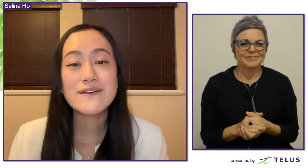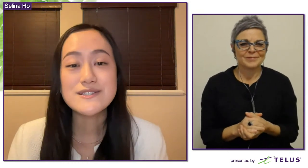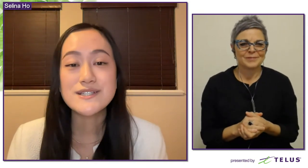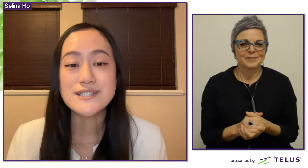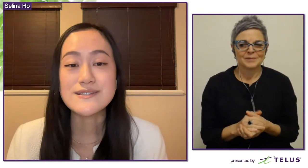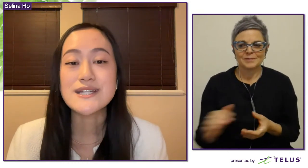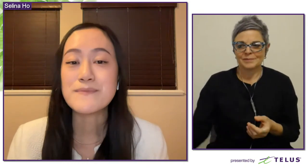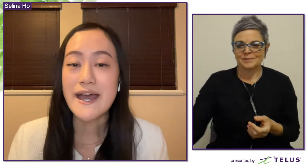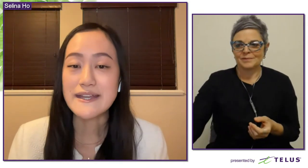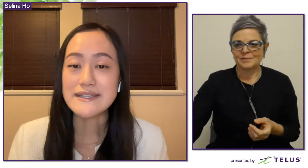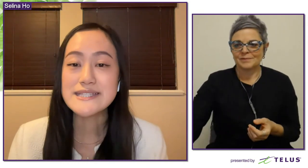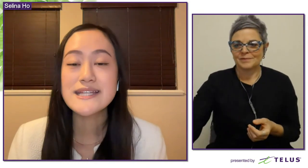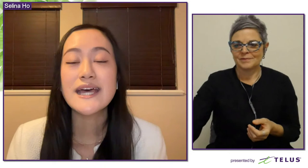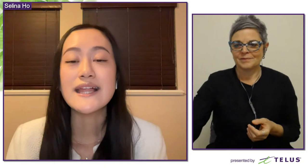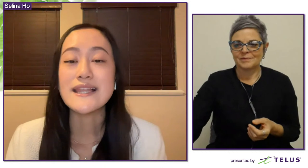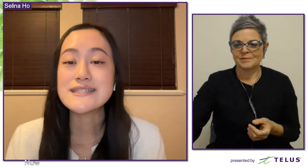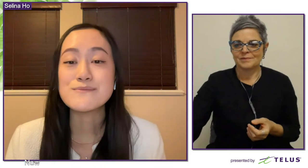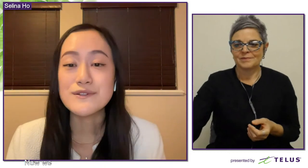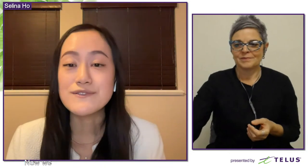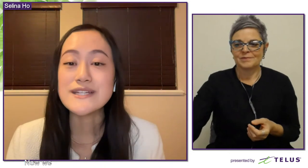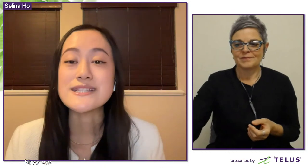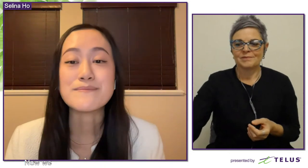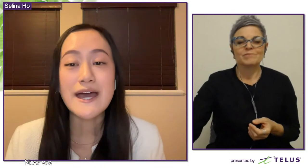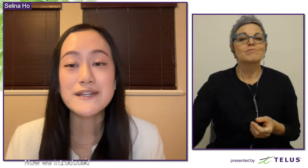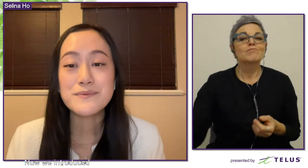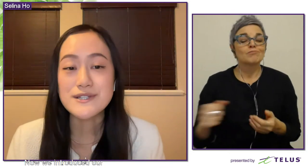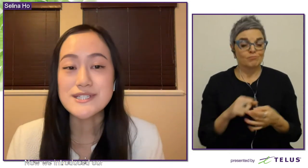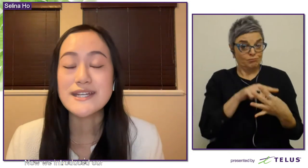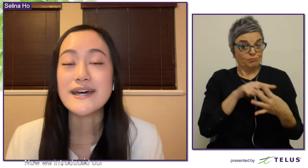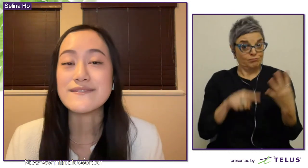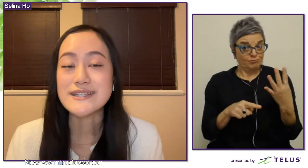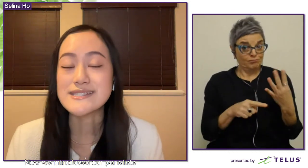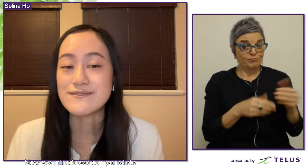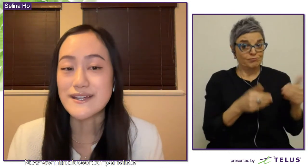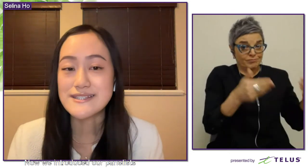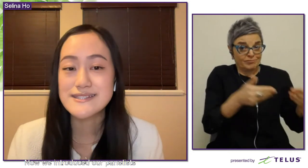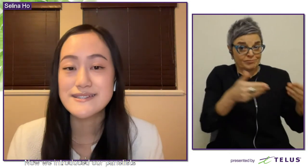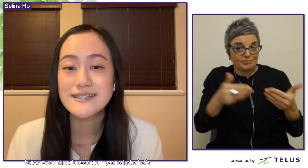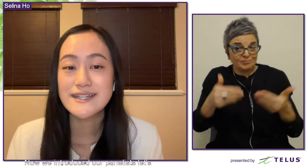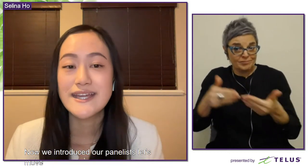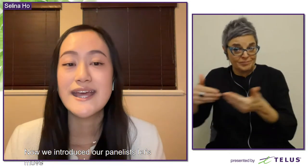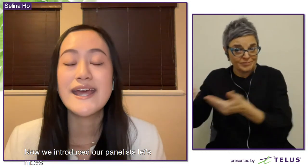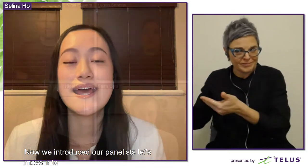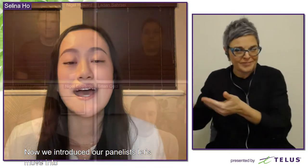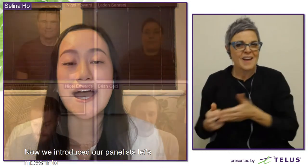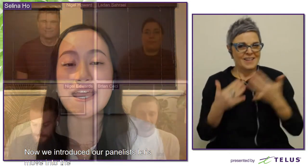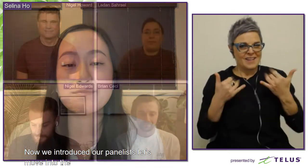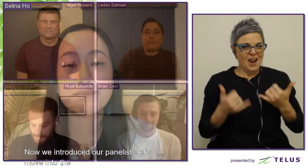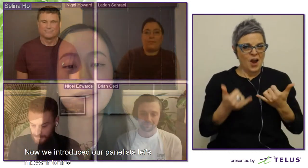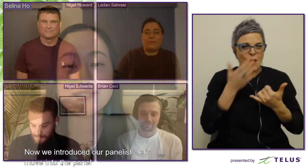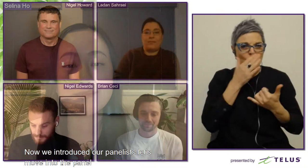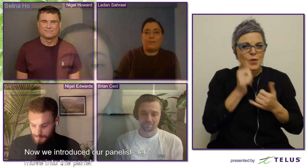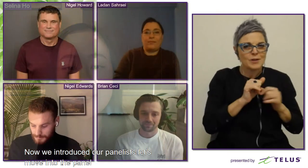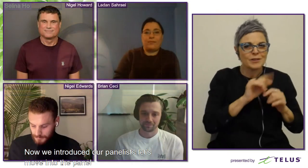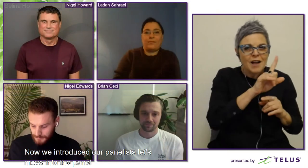And now that we have introduced our panelists, let's move into the panel portion of this event. I have prepared some questions